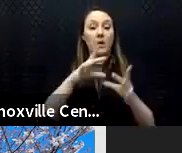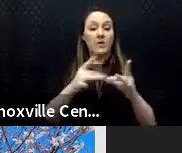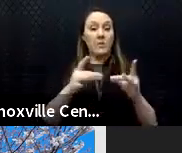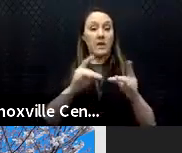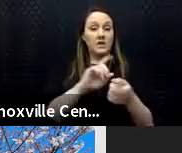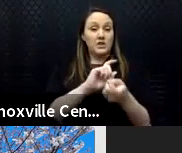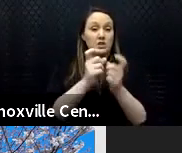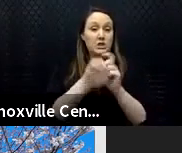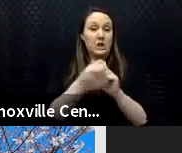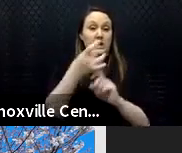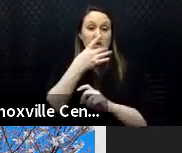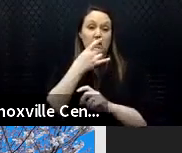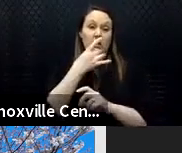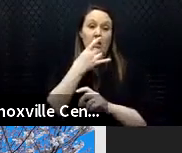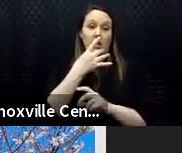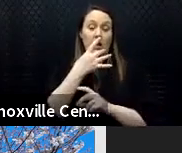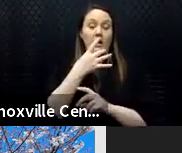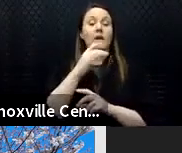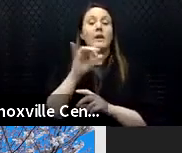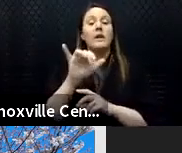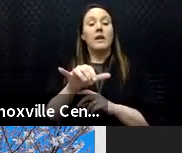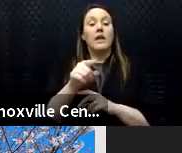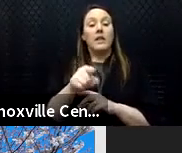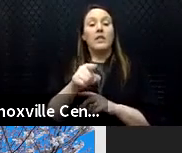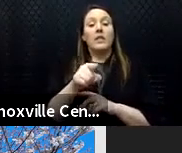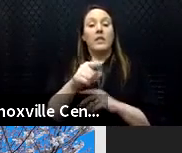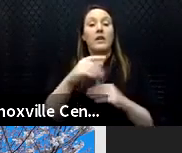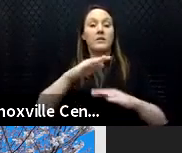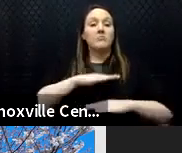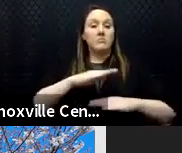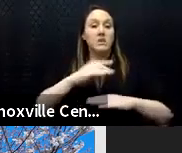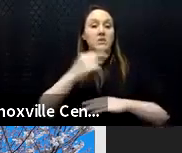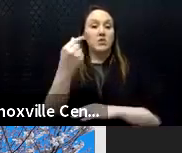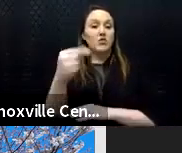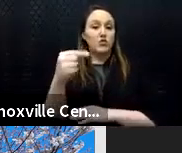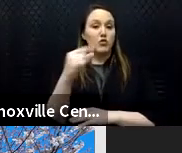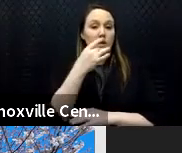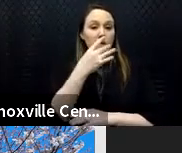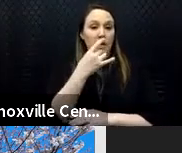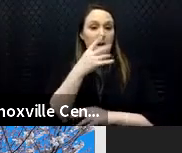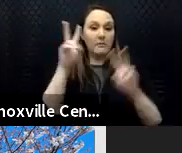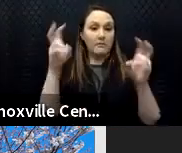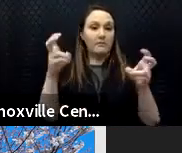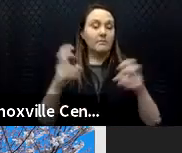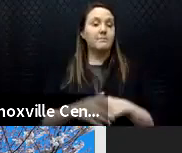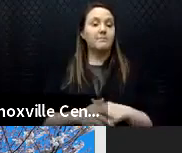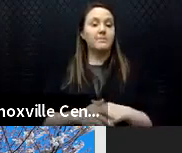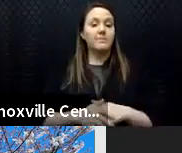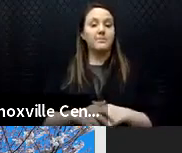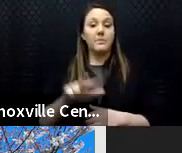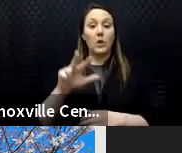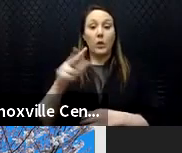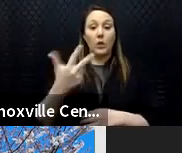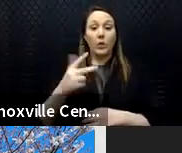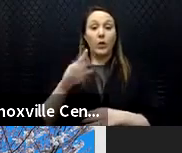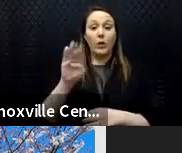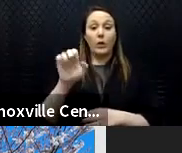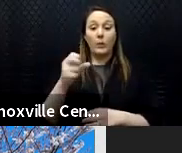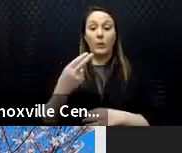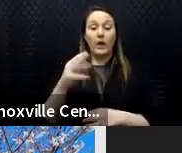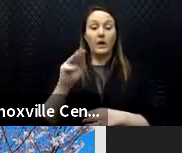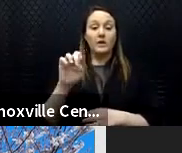light colors, this benchmark meets the qualifications for green. On our third benchmark,